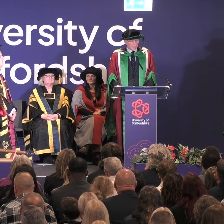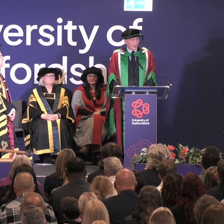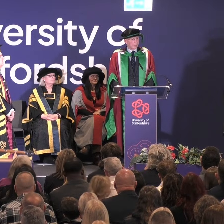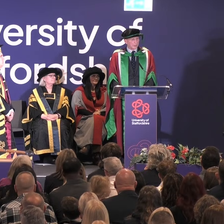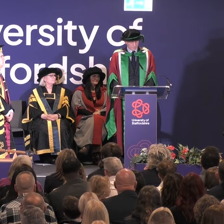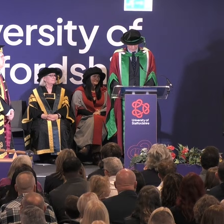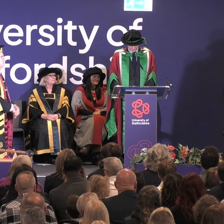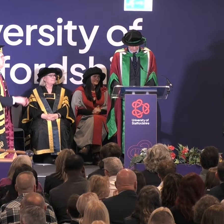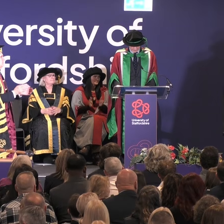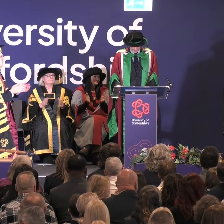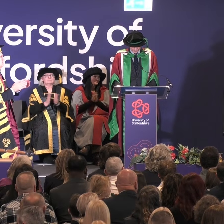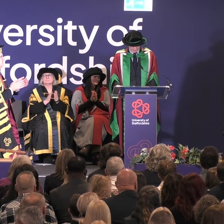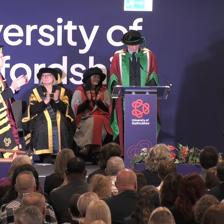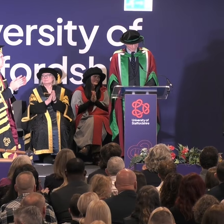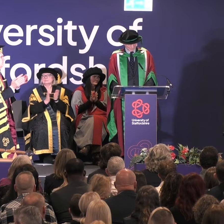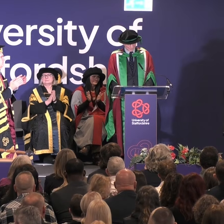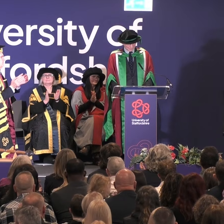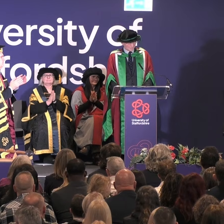Zain Mohammed.